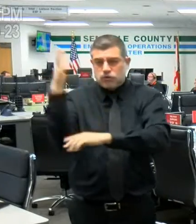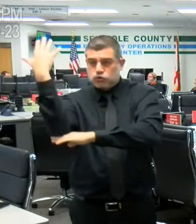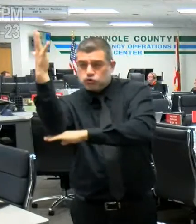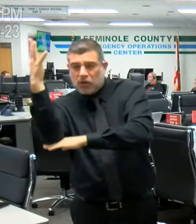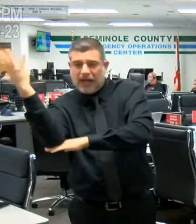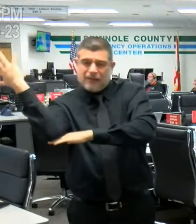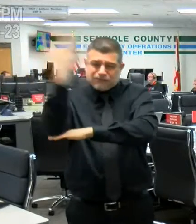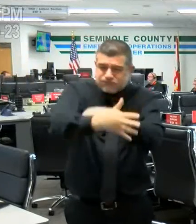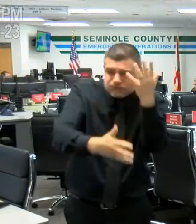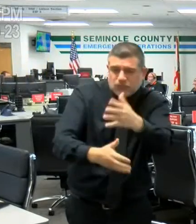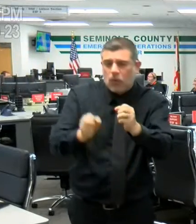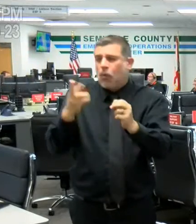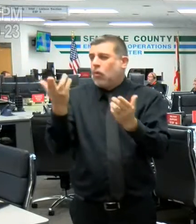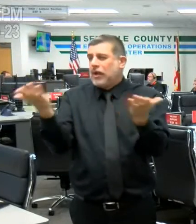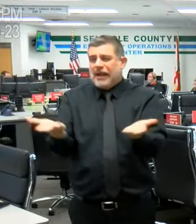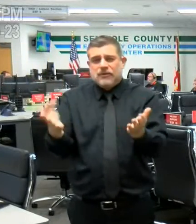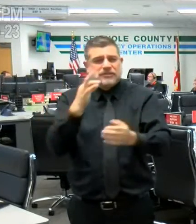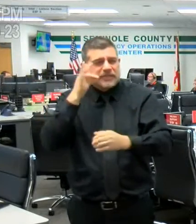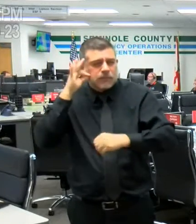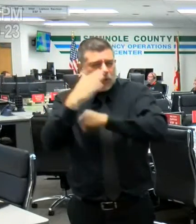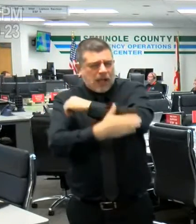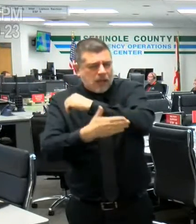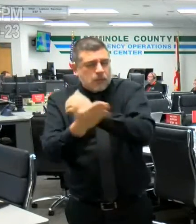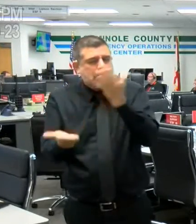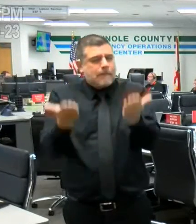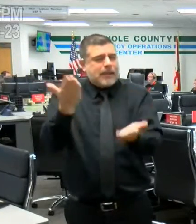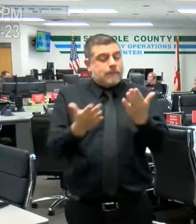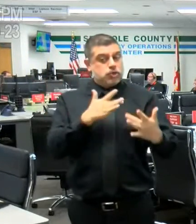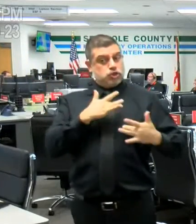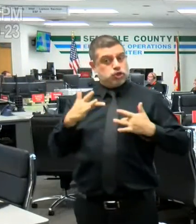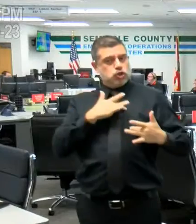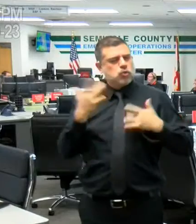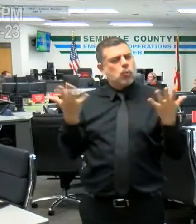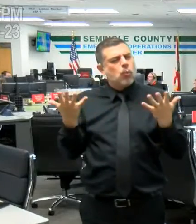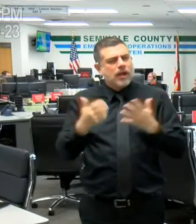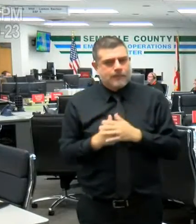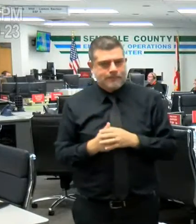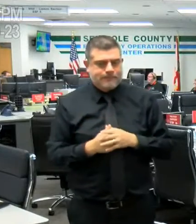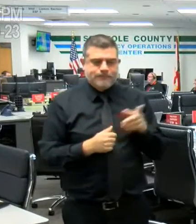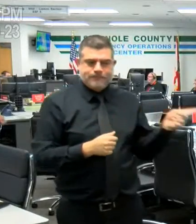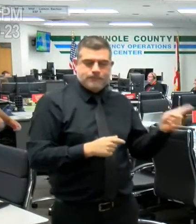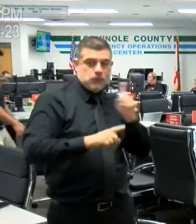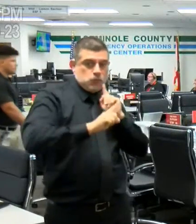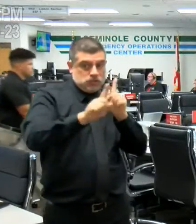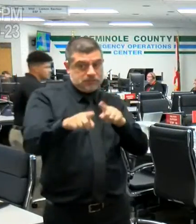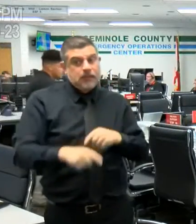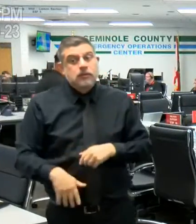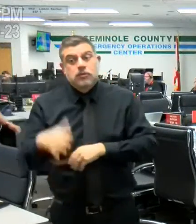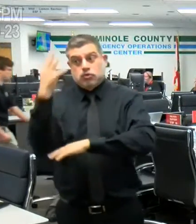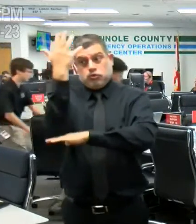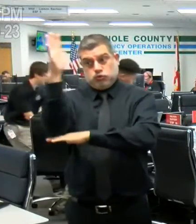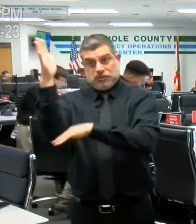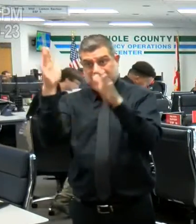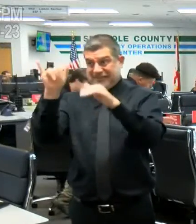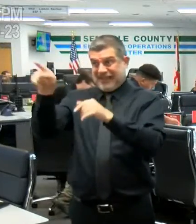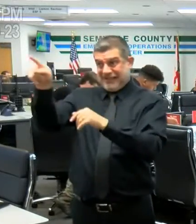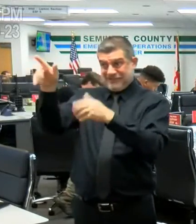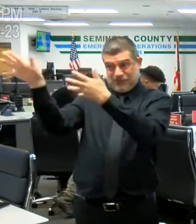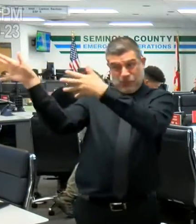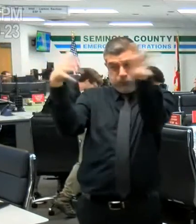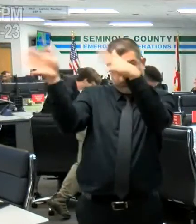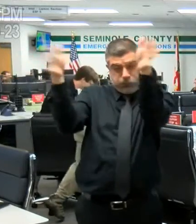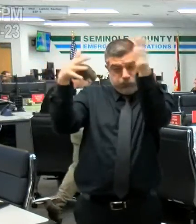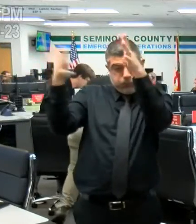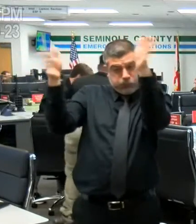County that may cause a little concern for some people. Yeah, so it'd be tropical storm force winds, potential for gusts of